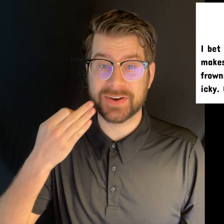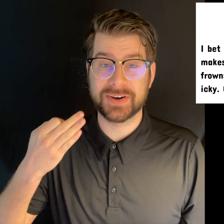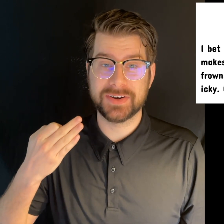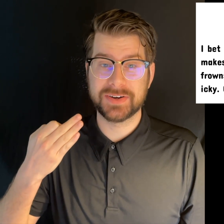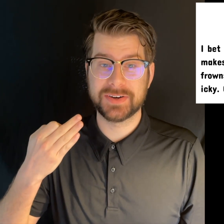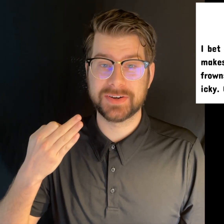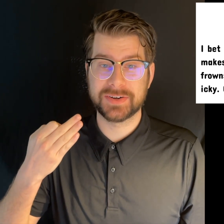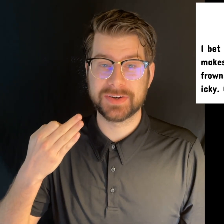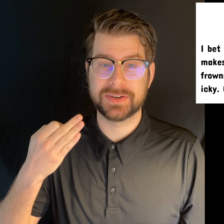here.